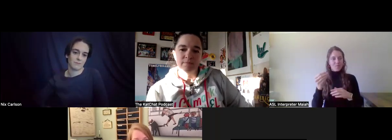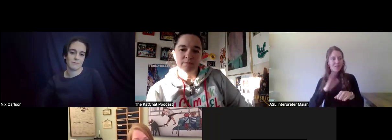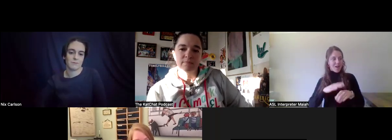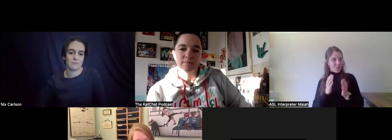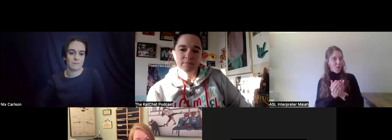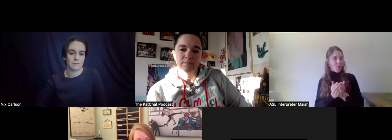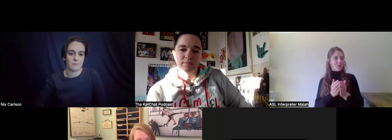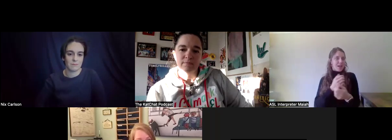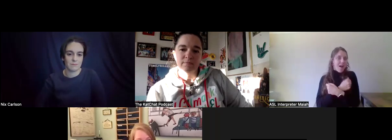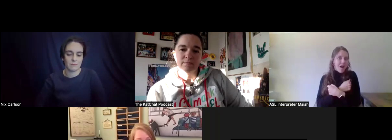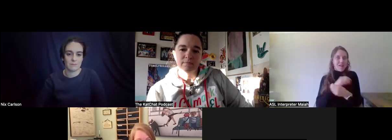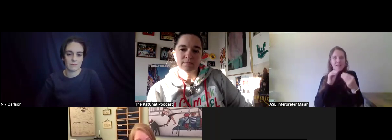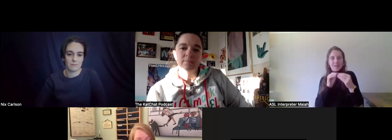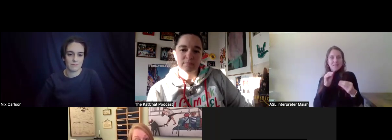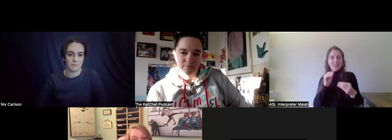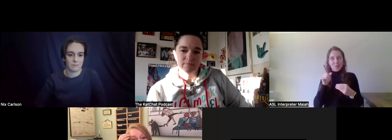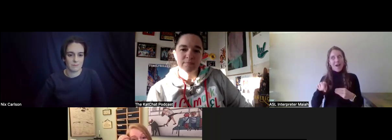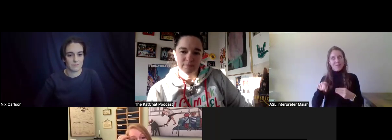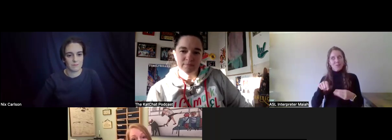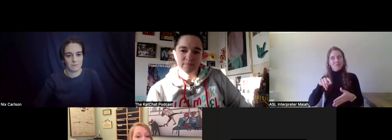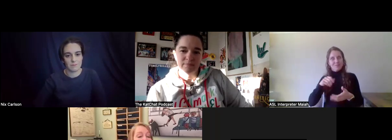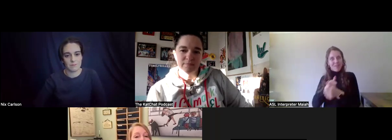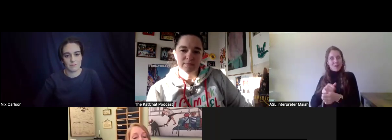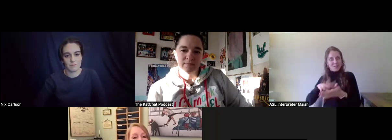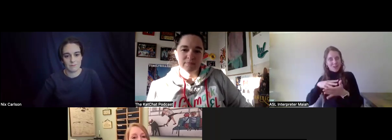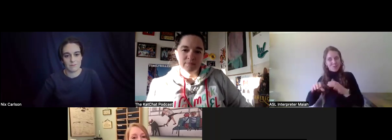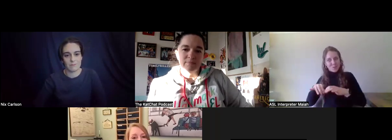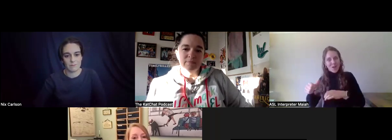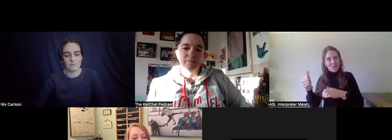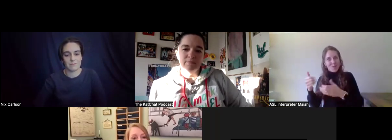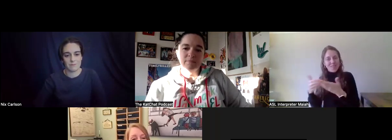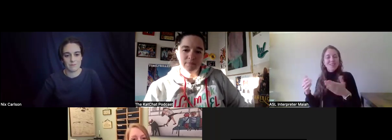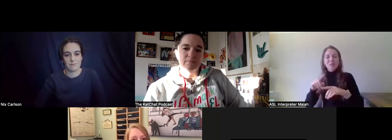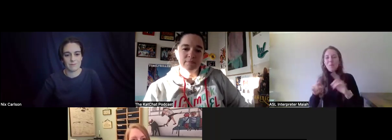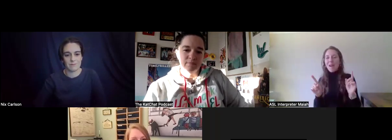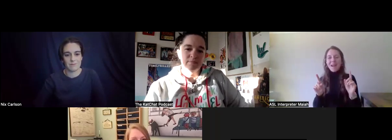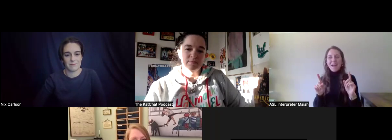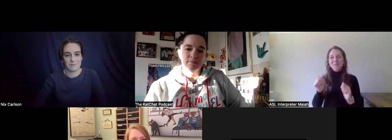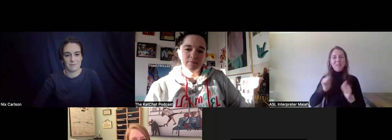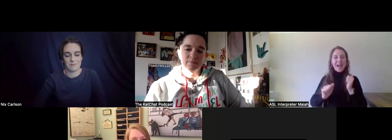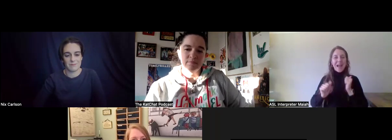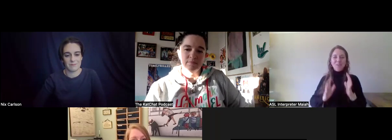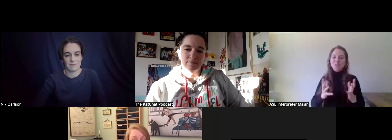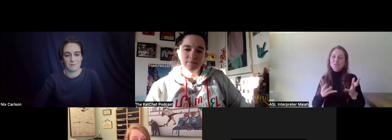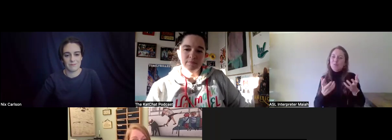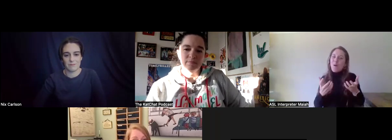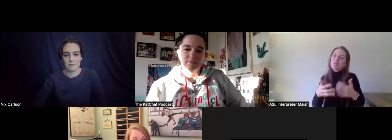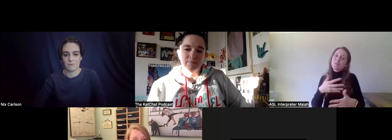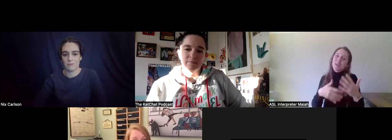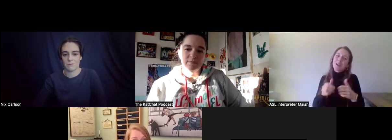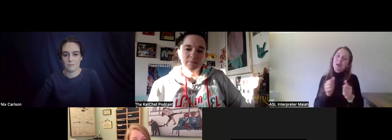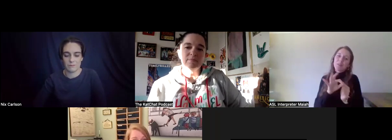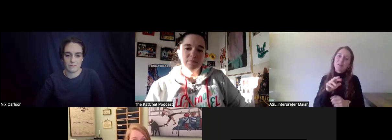actually have a schedule of other things to do. But all they want to do is spend time with their fans and say thank